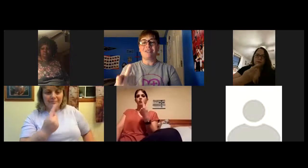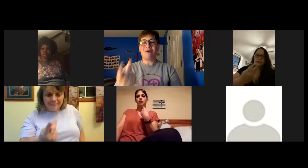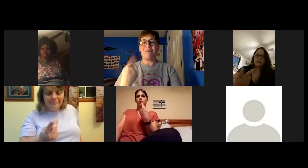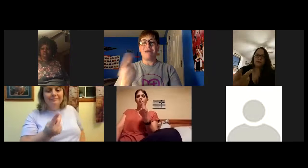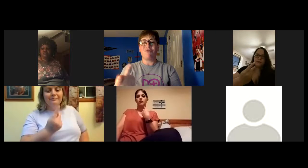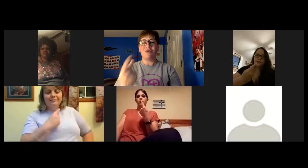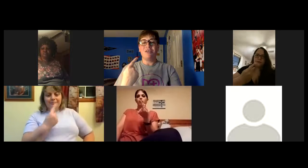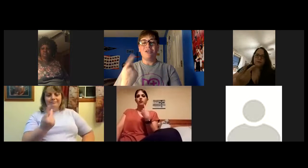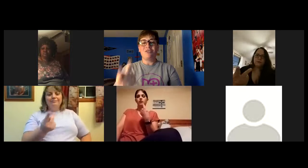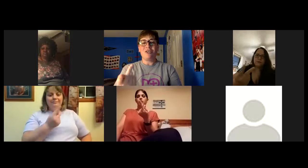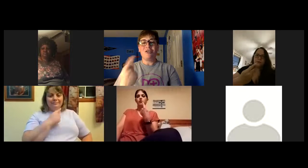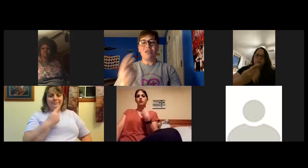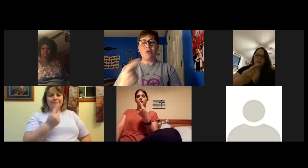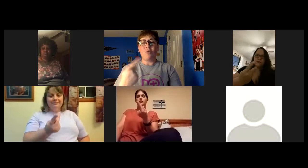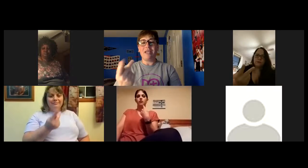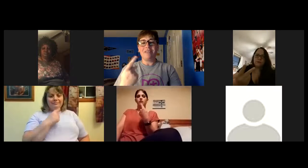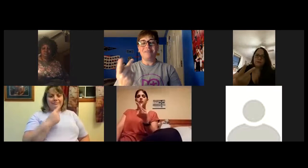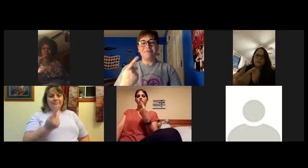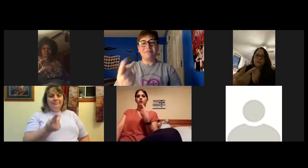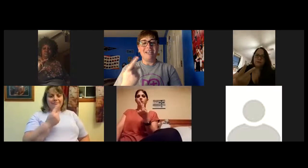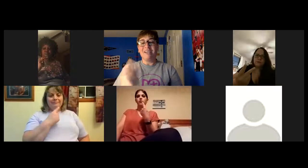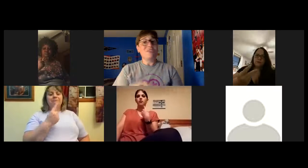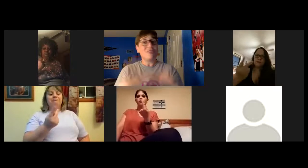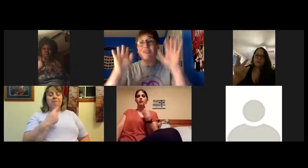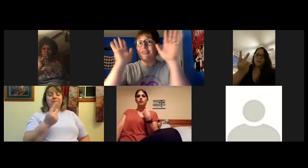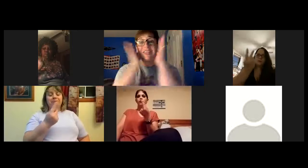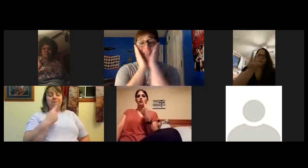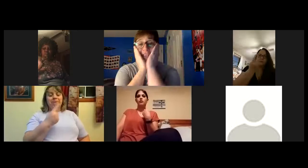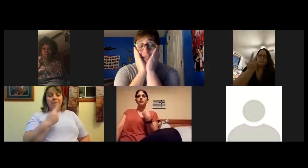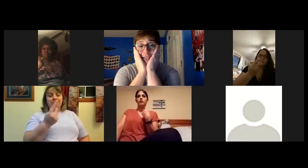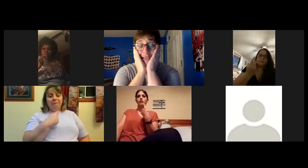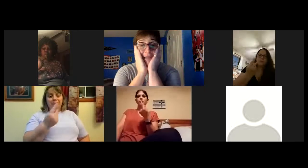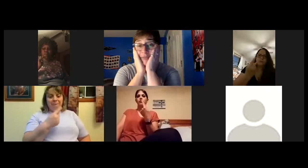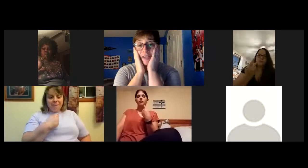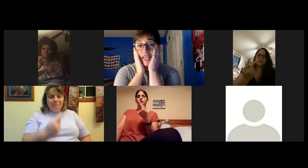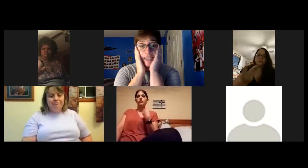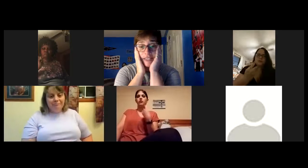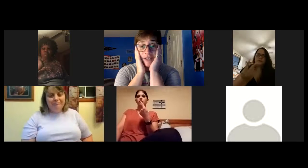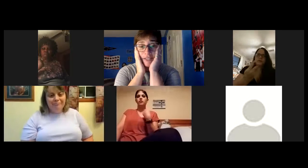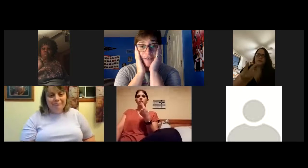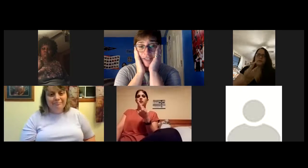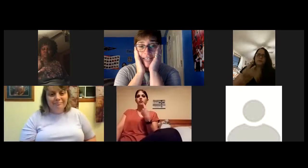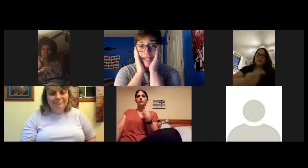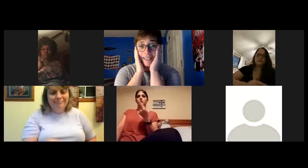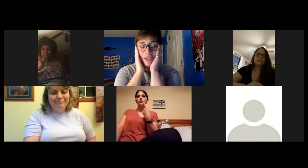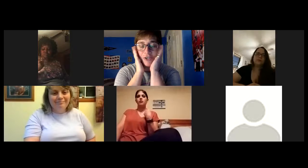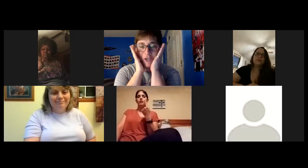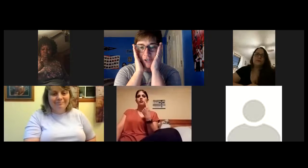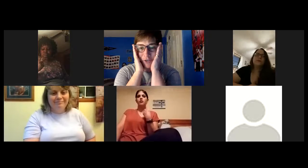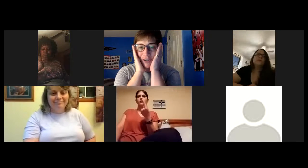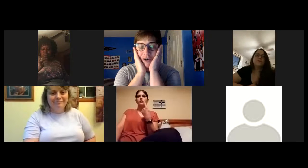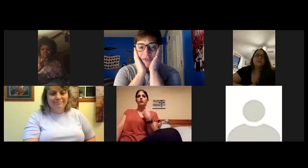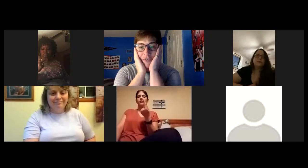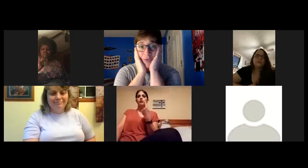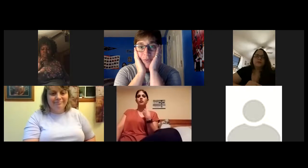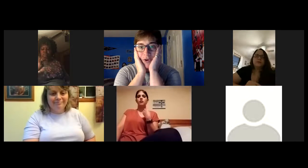your hand's going back and forth. So you can do like we. So there's sometimes there's like a gazillion different signs that you can